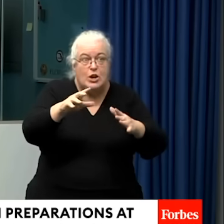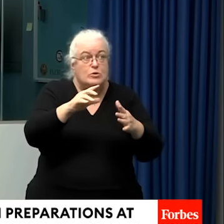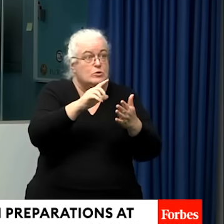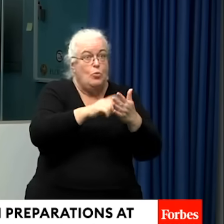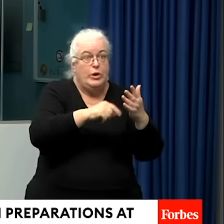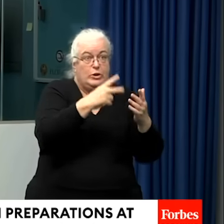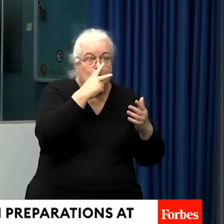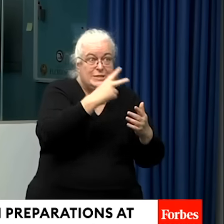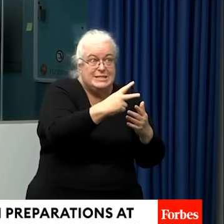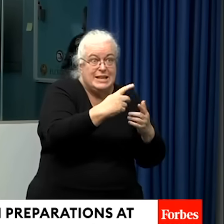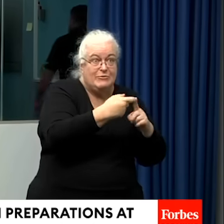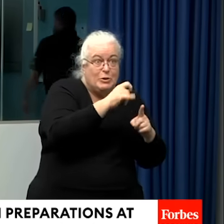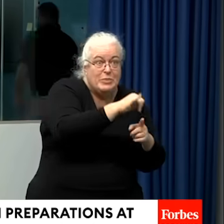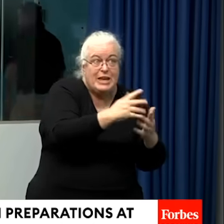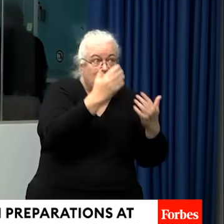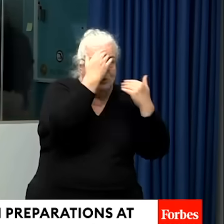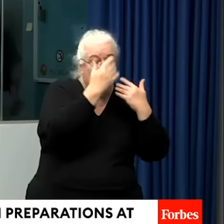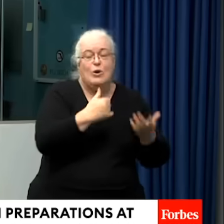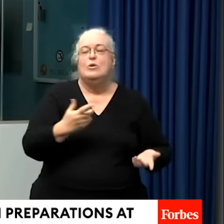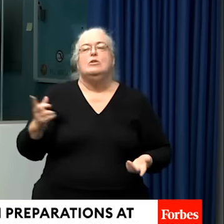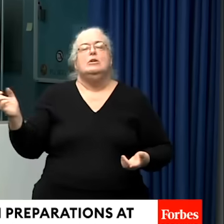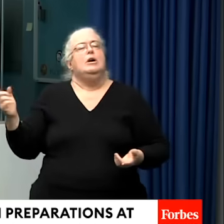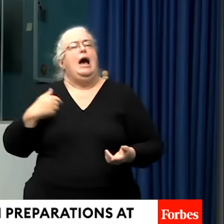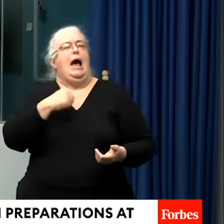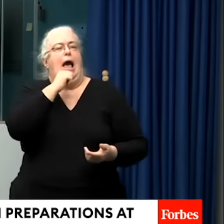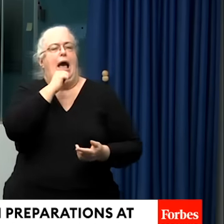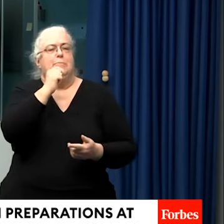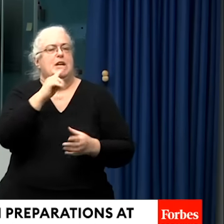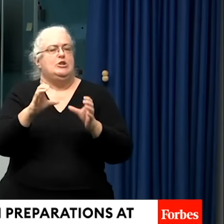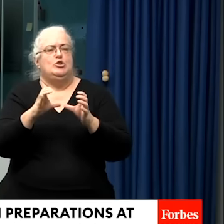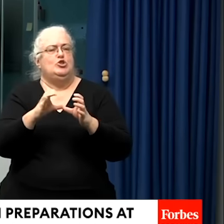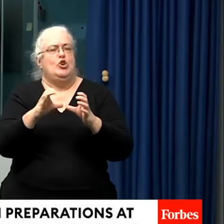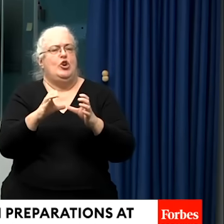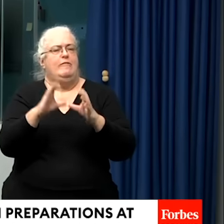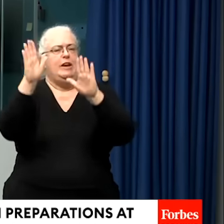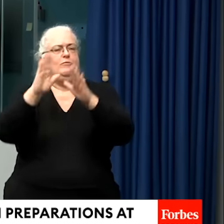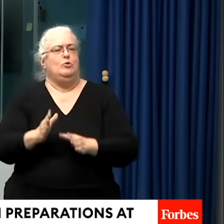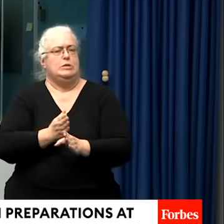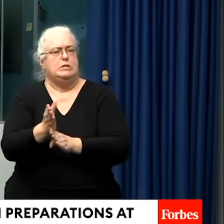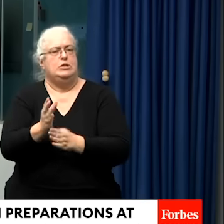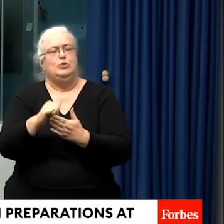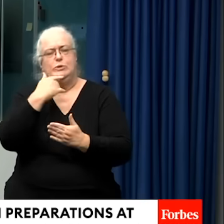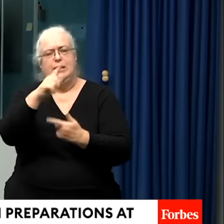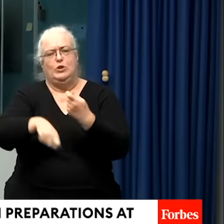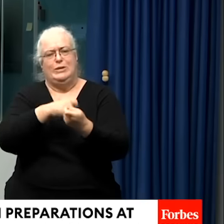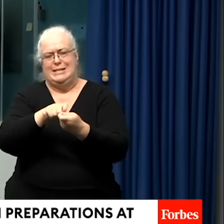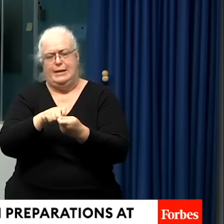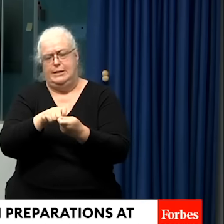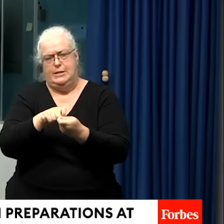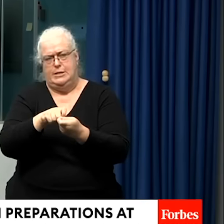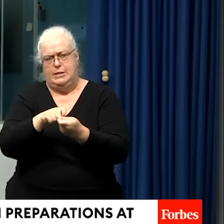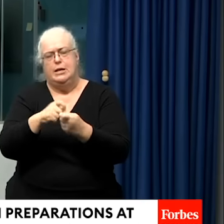guys hearing about? So I am not a certified meteorologist to be able to give you exact damage. I will tell you